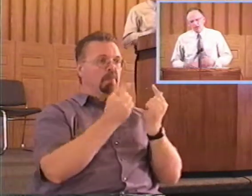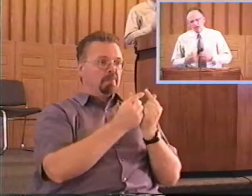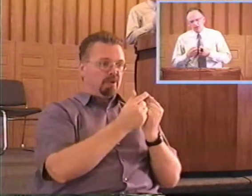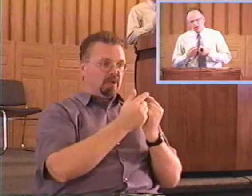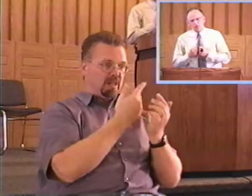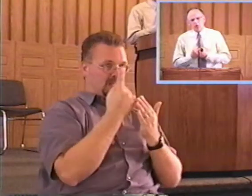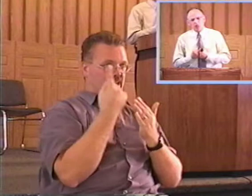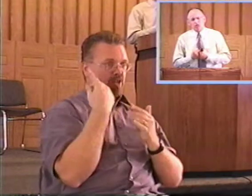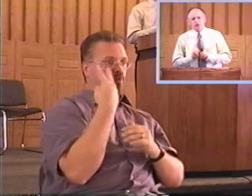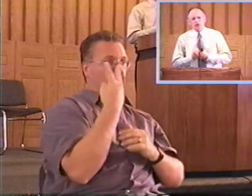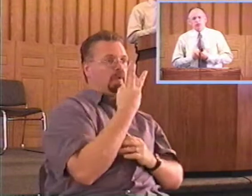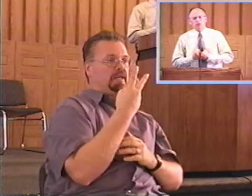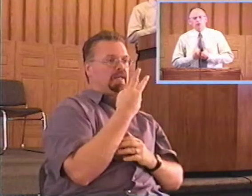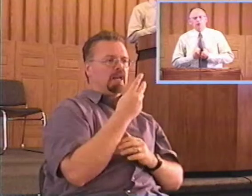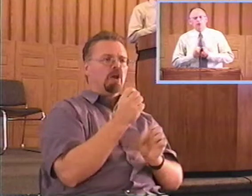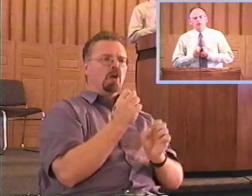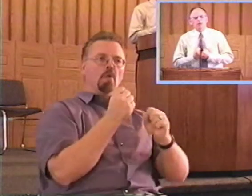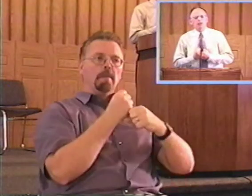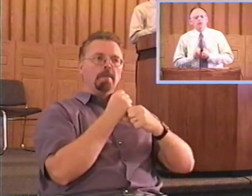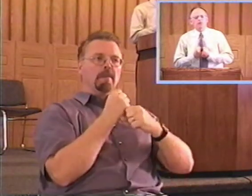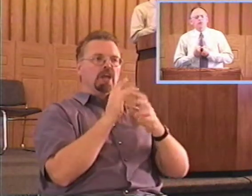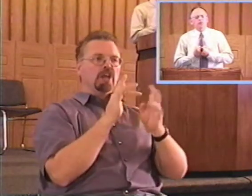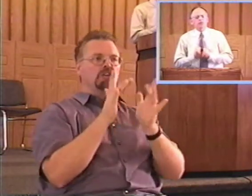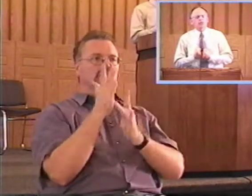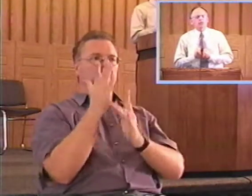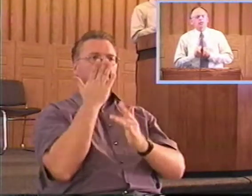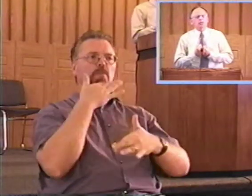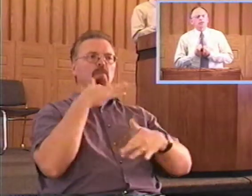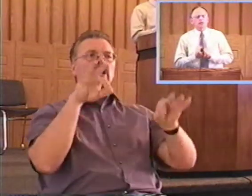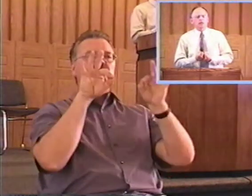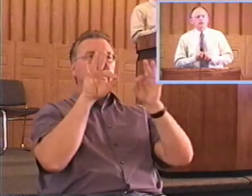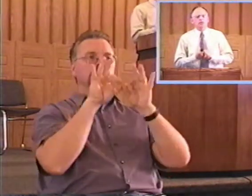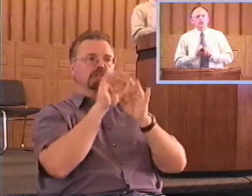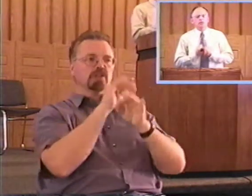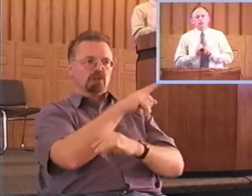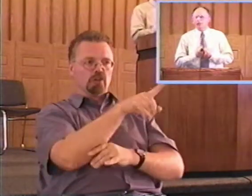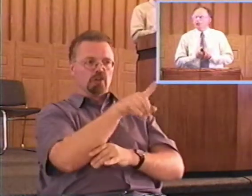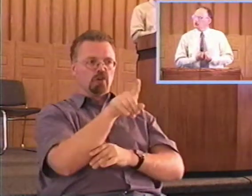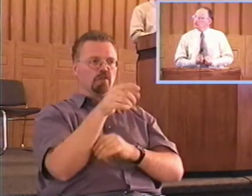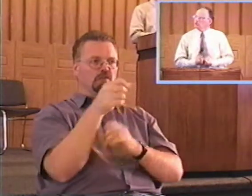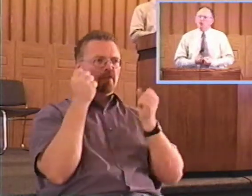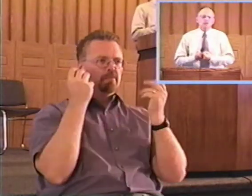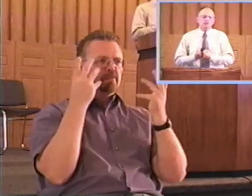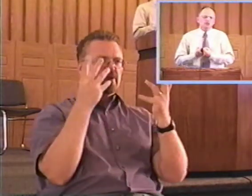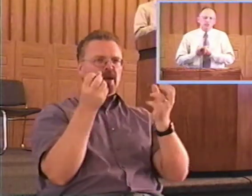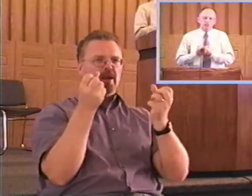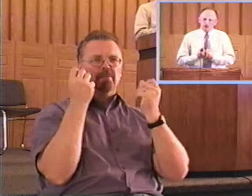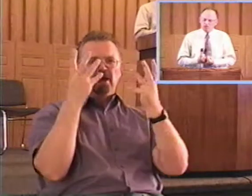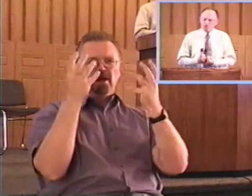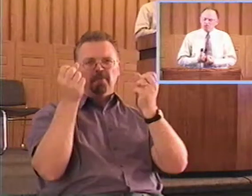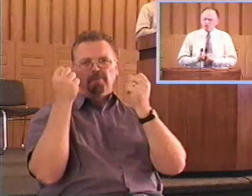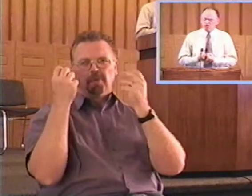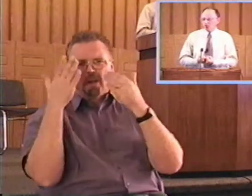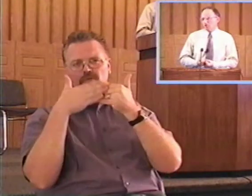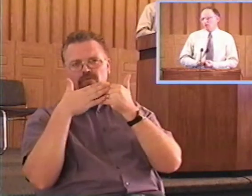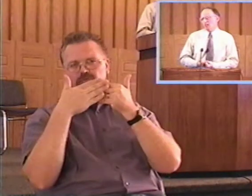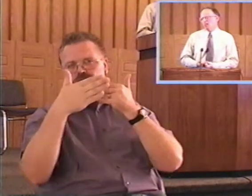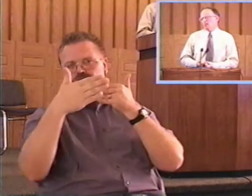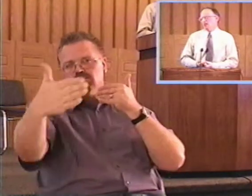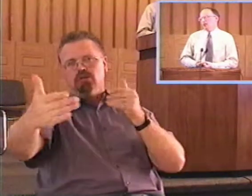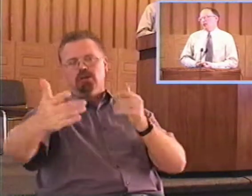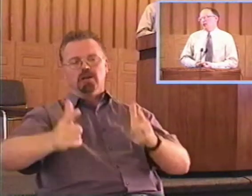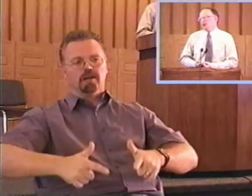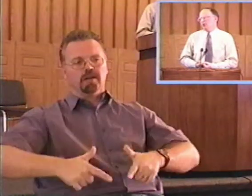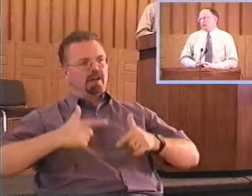It will make Jesus precious to you for years and years and years and years and years to